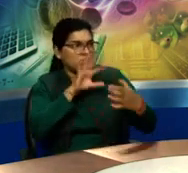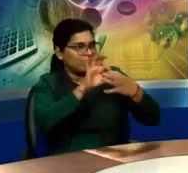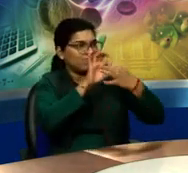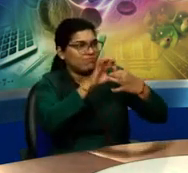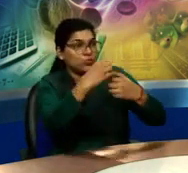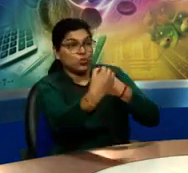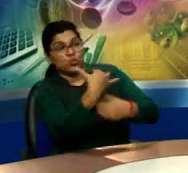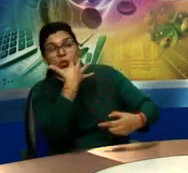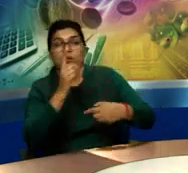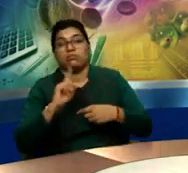work.